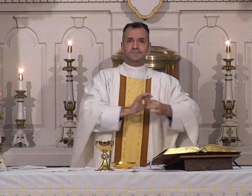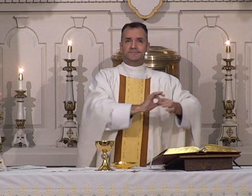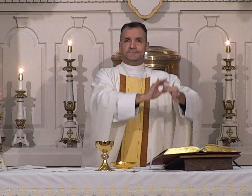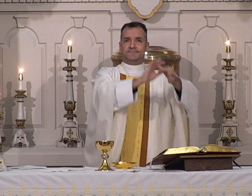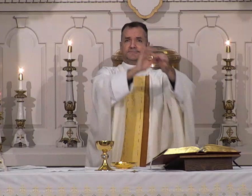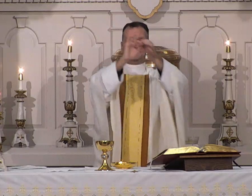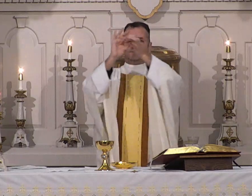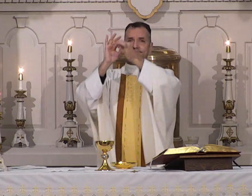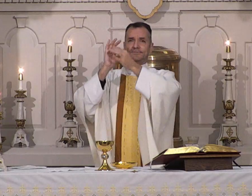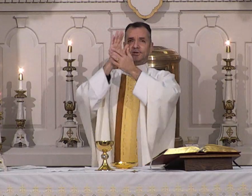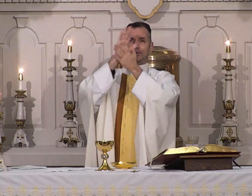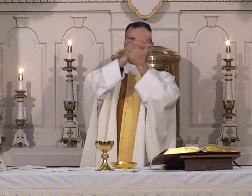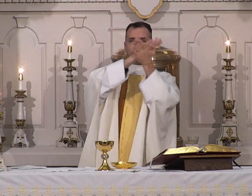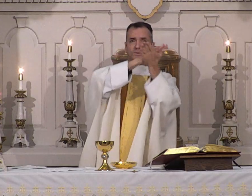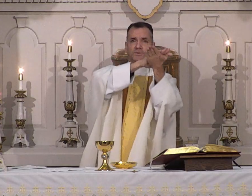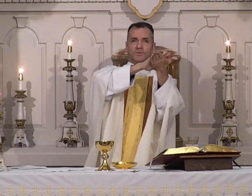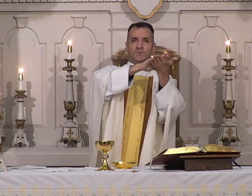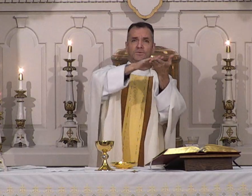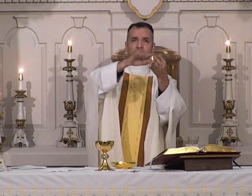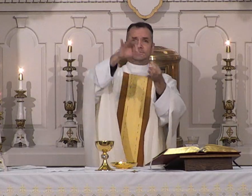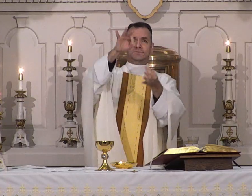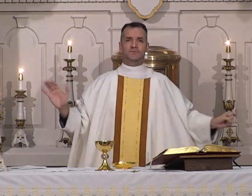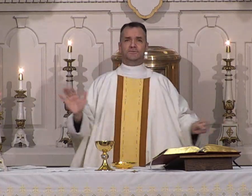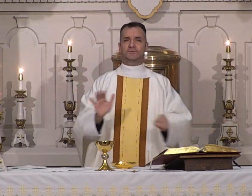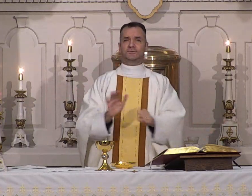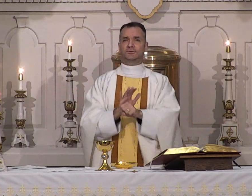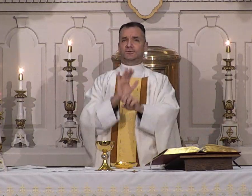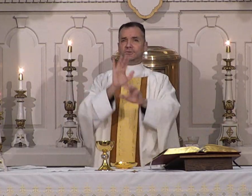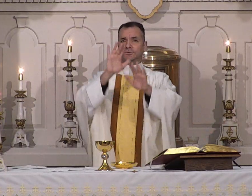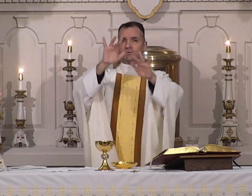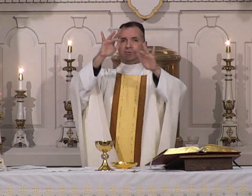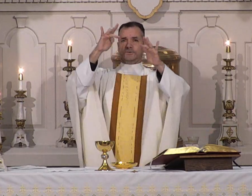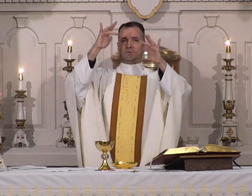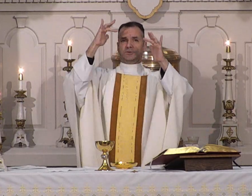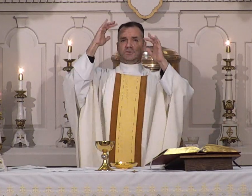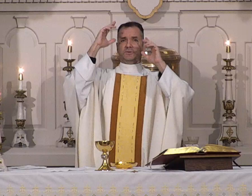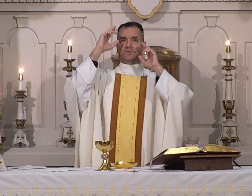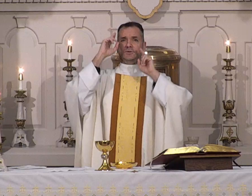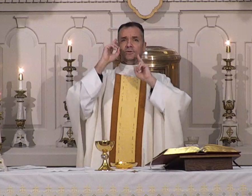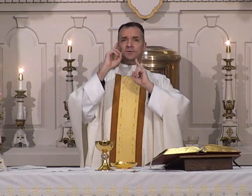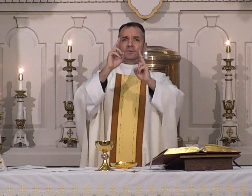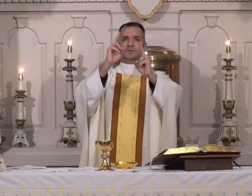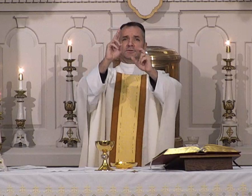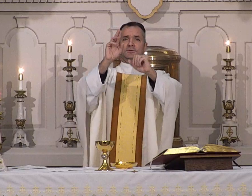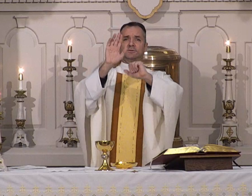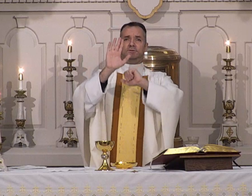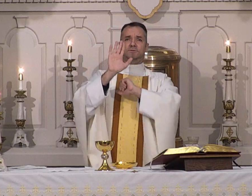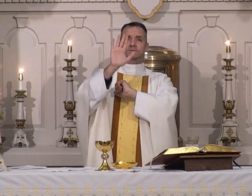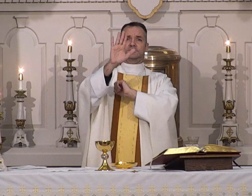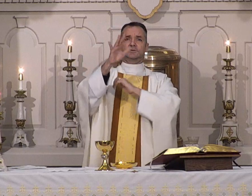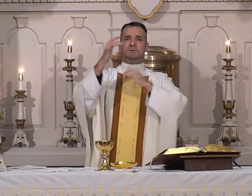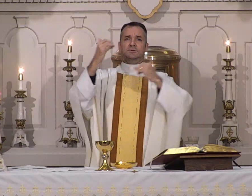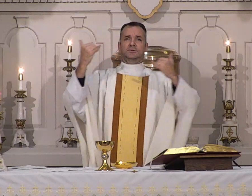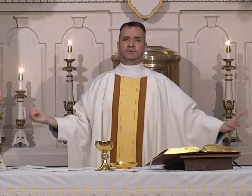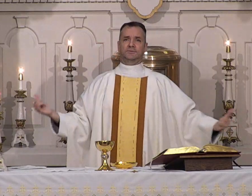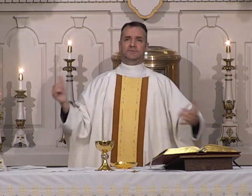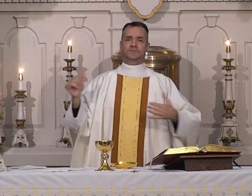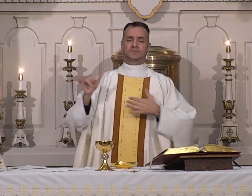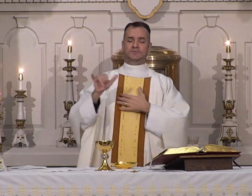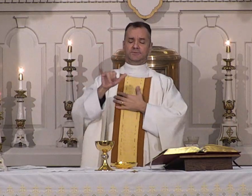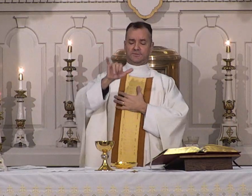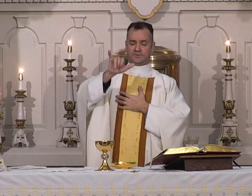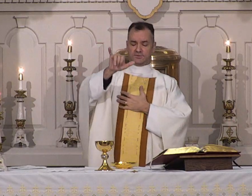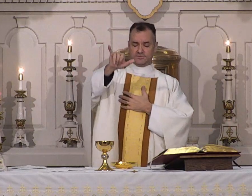of the Holy Spirit, all glory and honor is yours